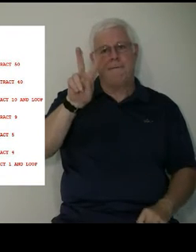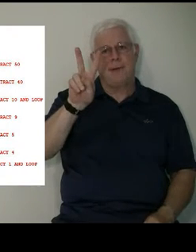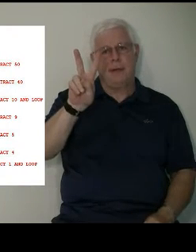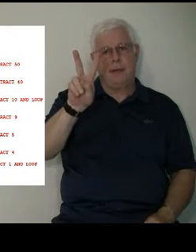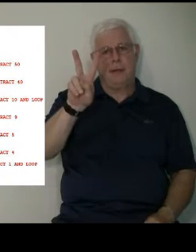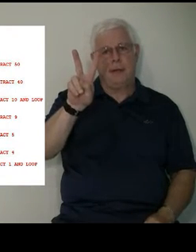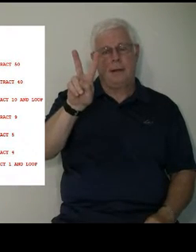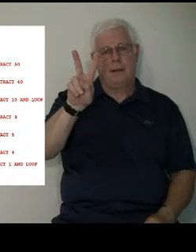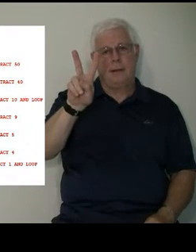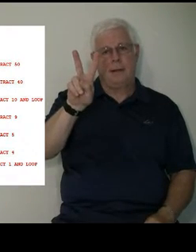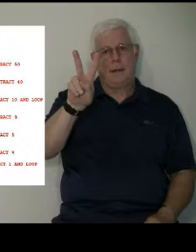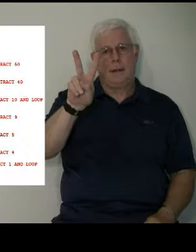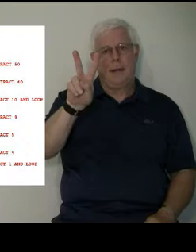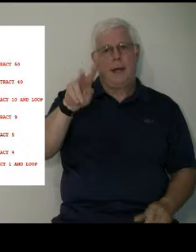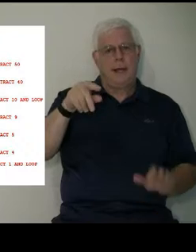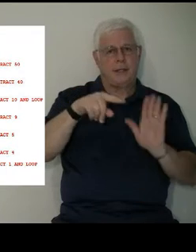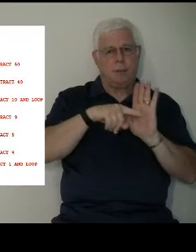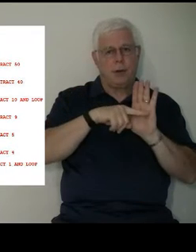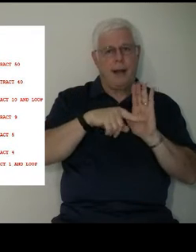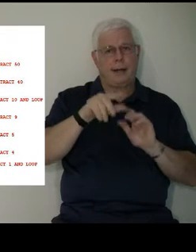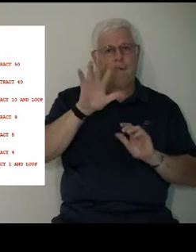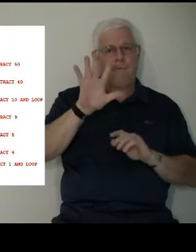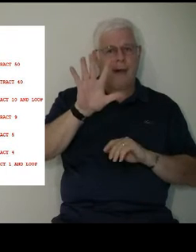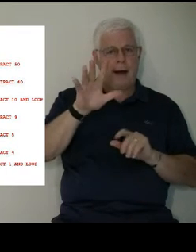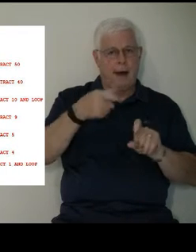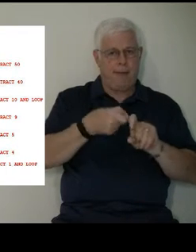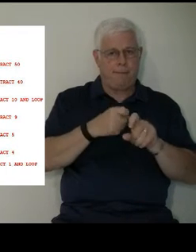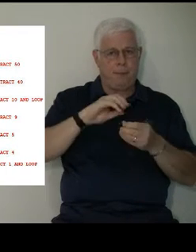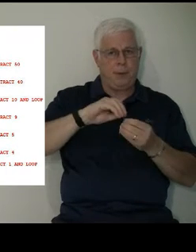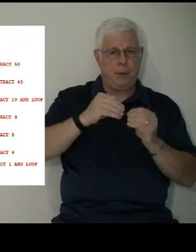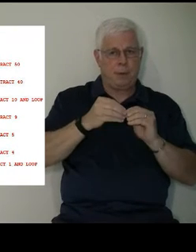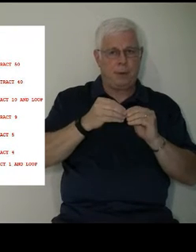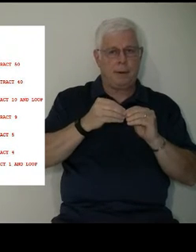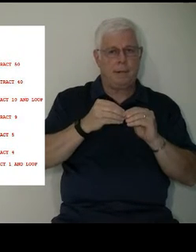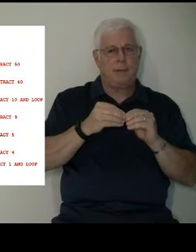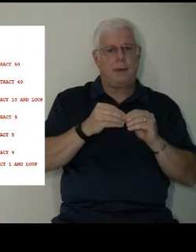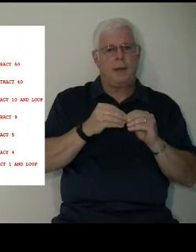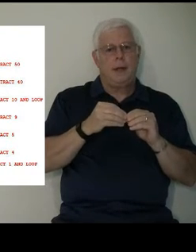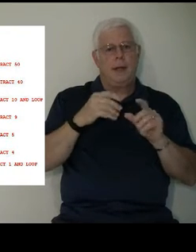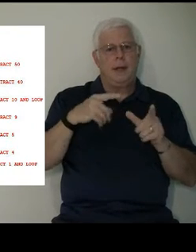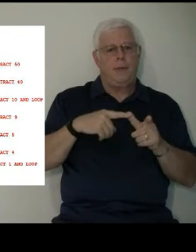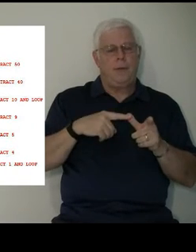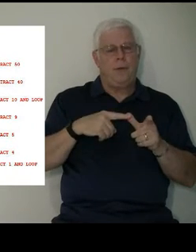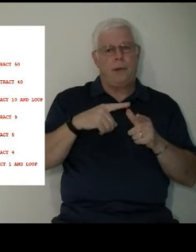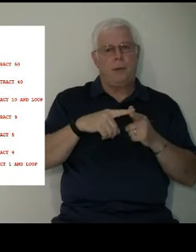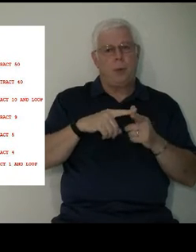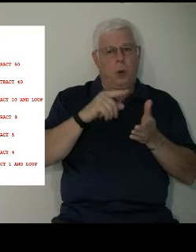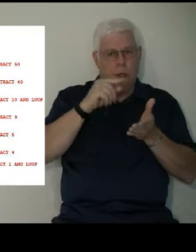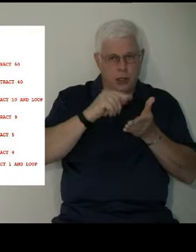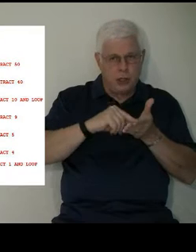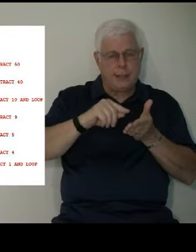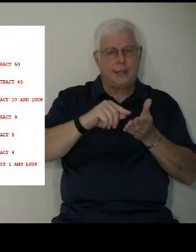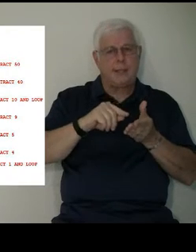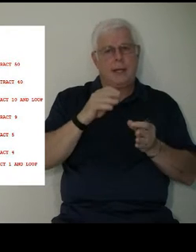v and subtract 5 from the number. And then we're going to check to see